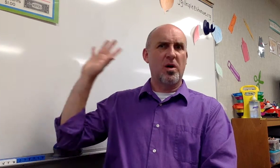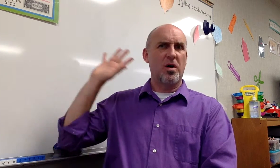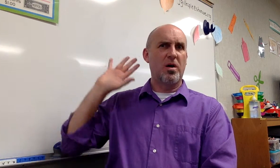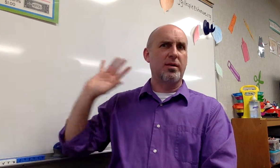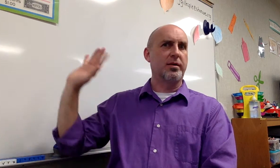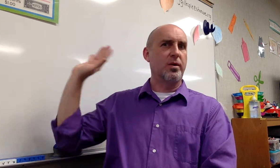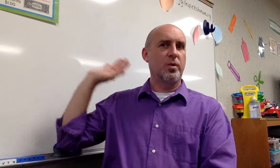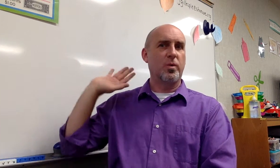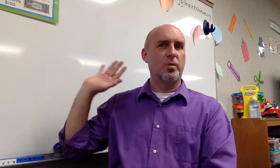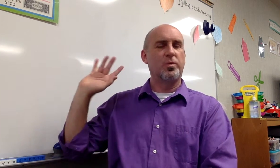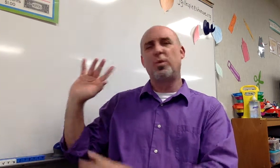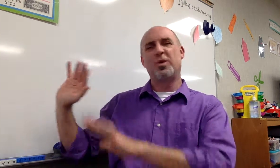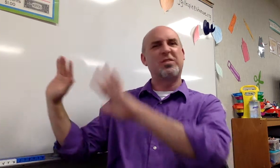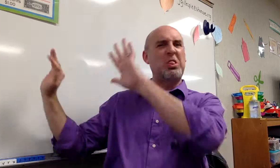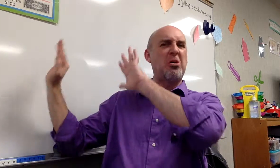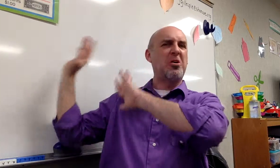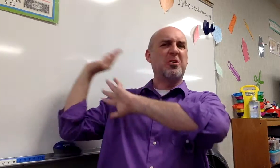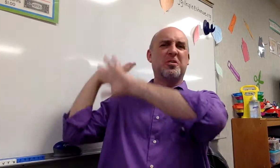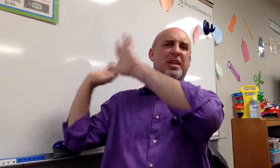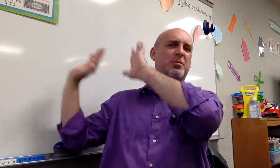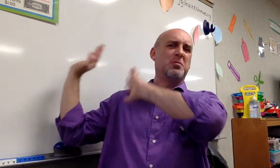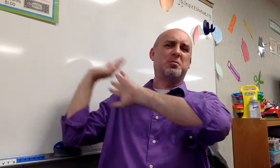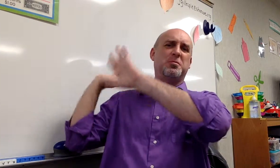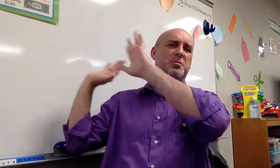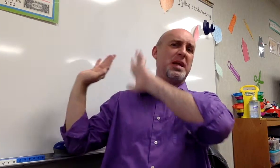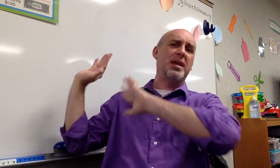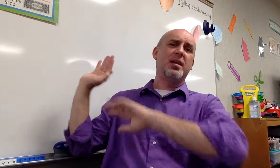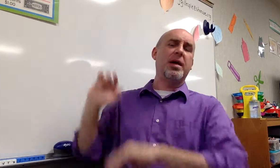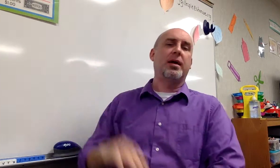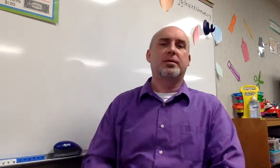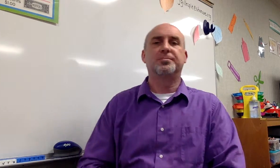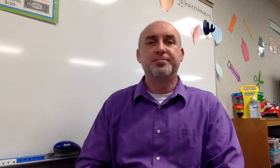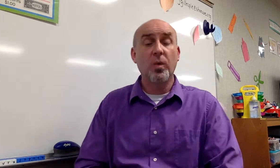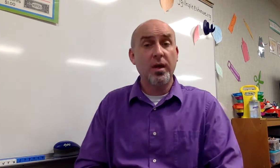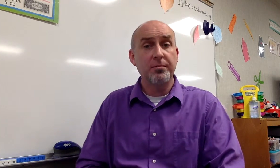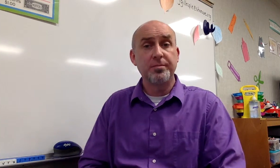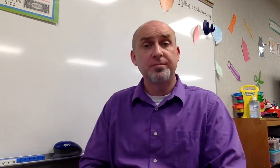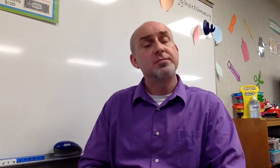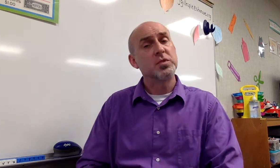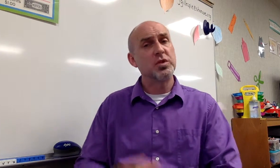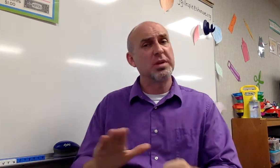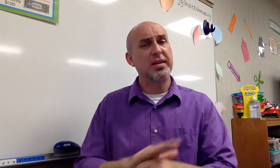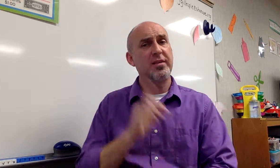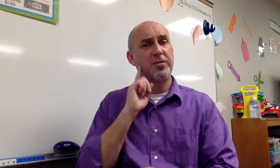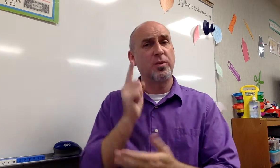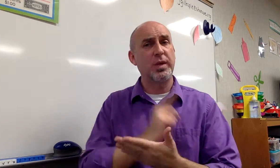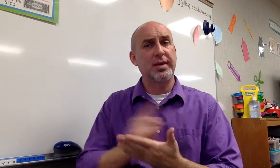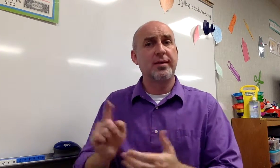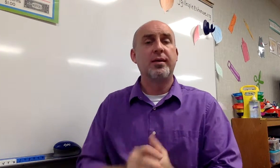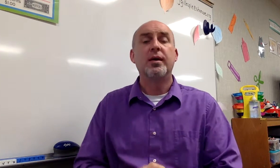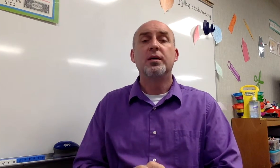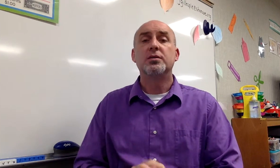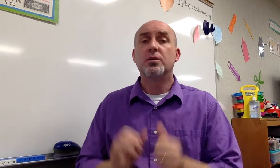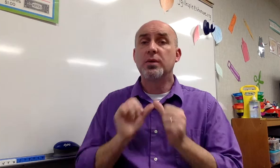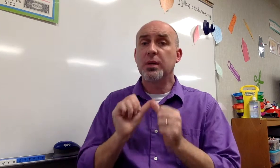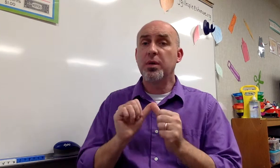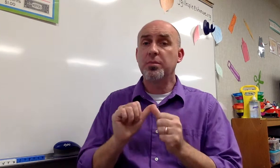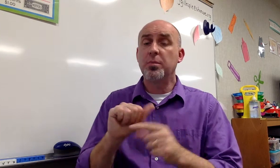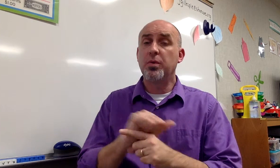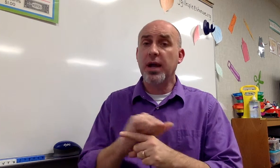long ago, or even longer, like way back, okay? Should be enough for a week. So keep up the